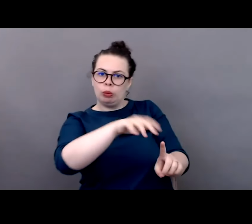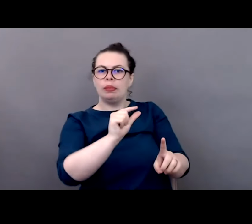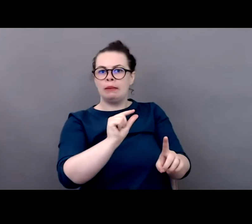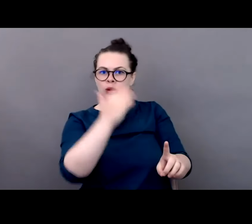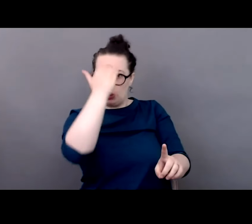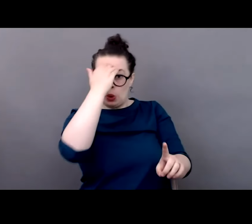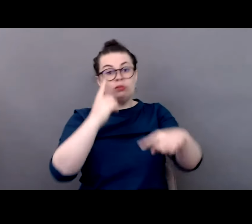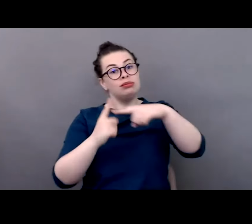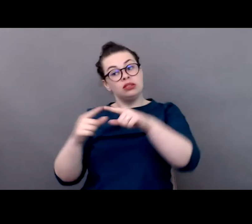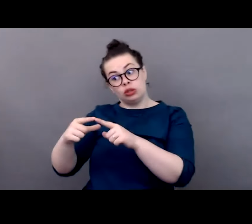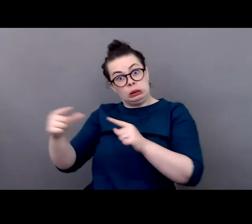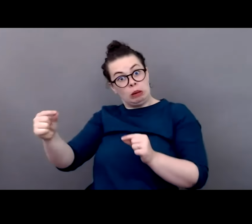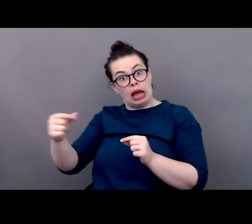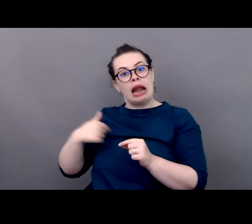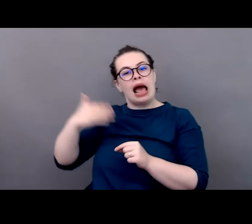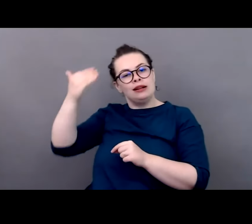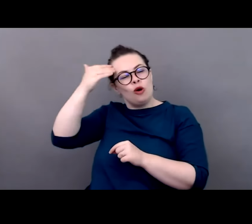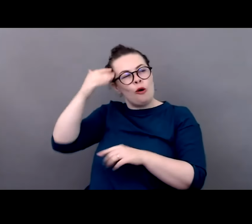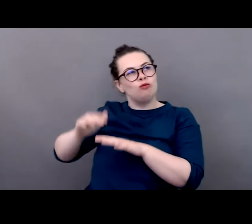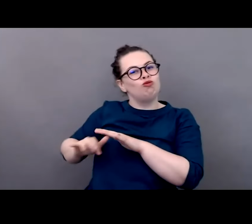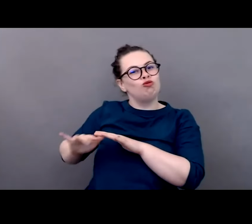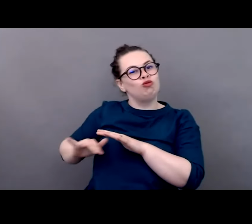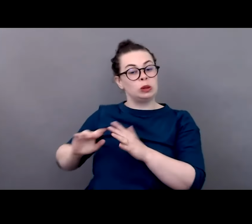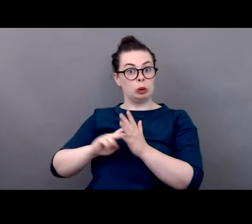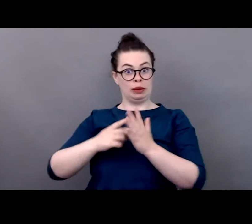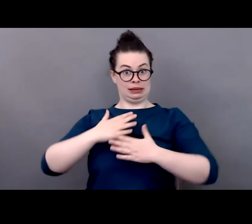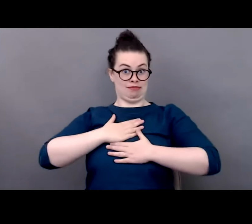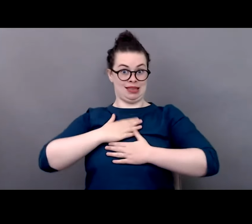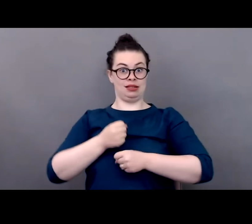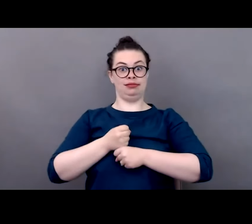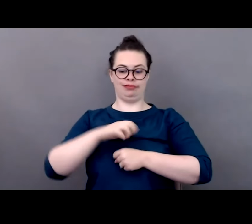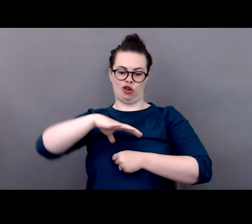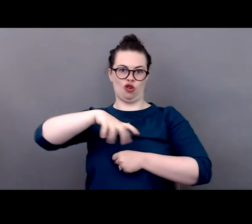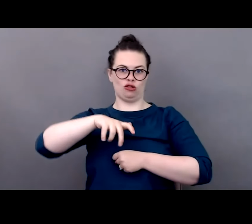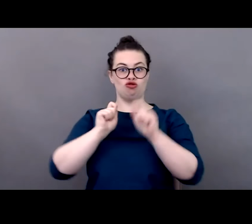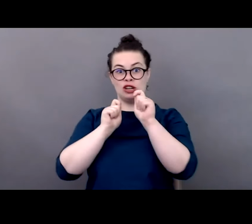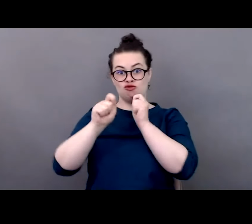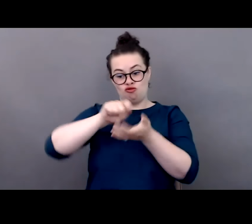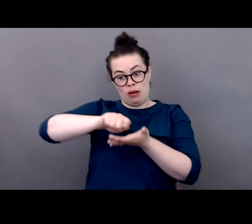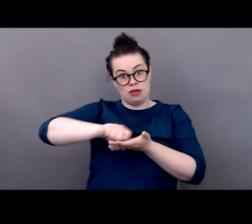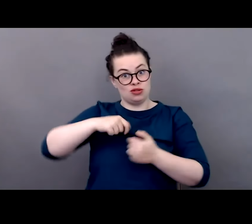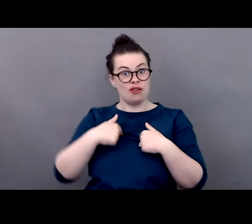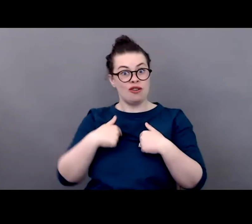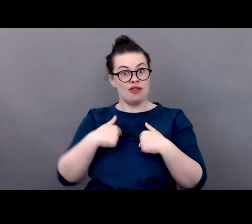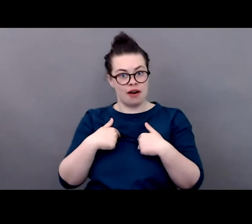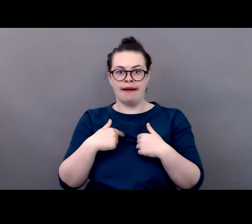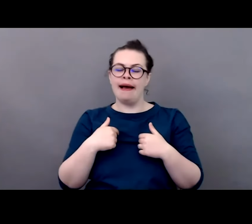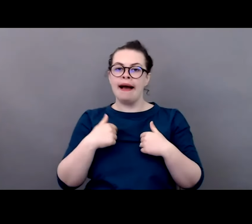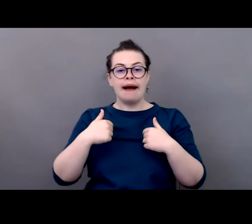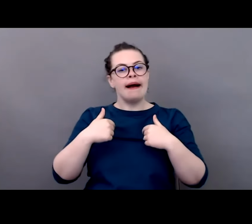Japan. Thus, the role of the country rapporteur at same and some level